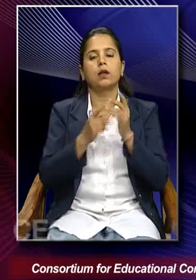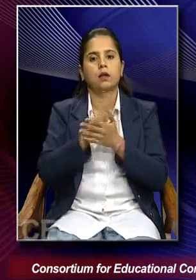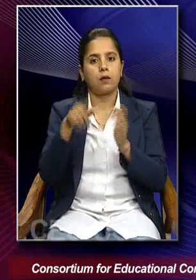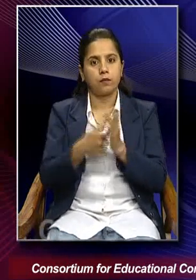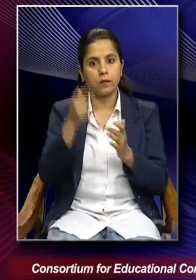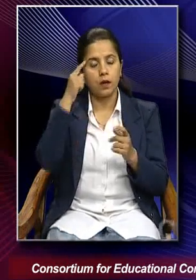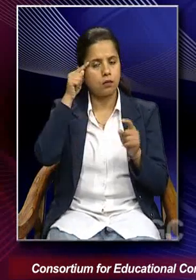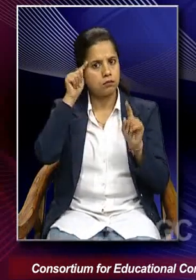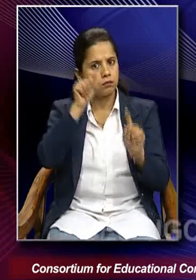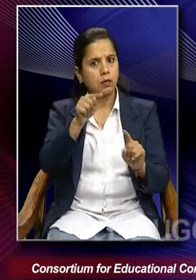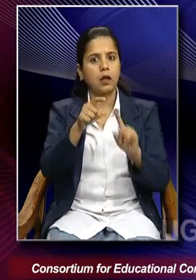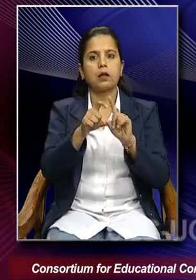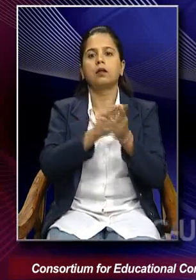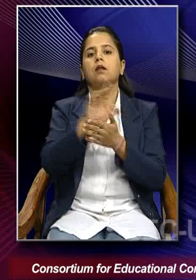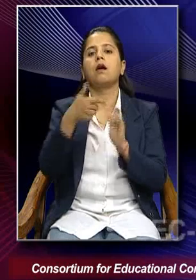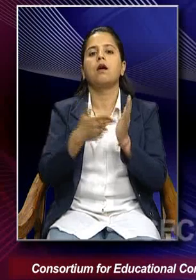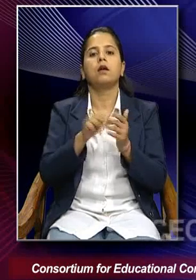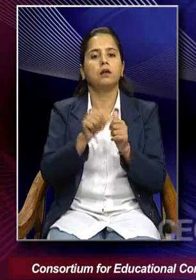concentration, which is dharana,